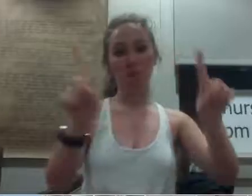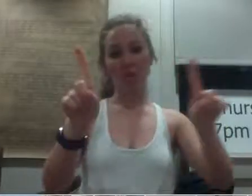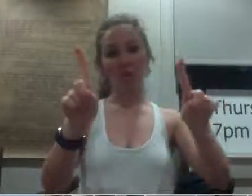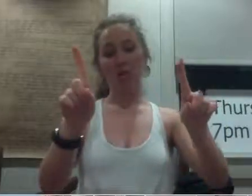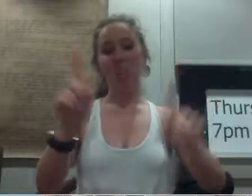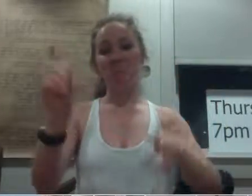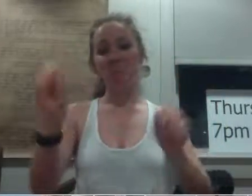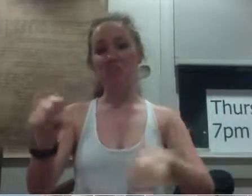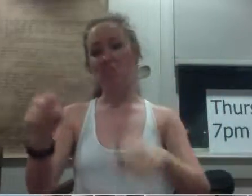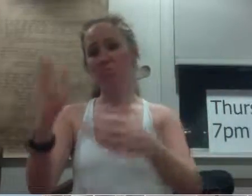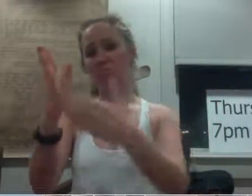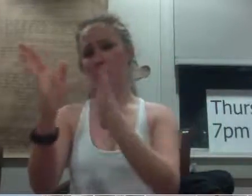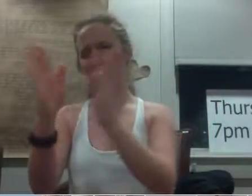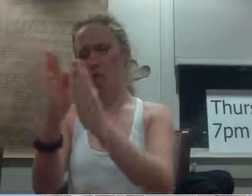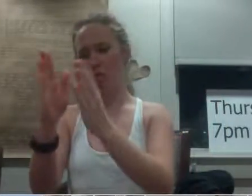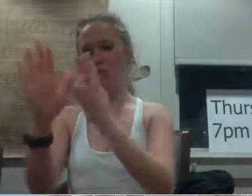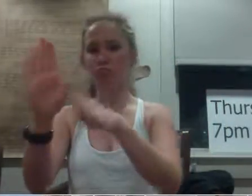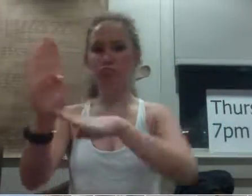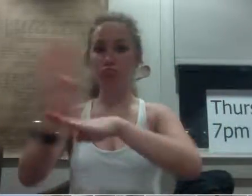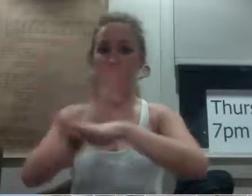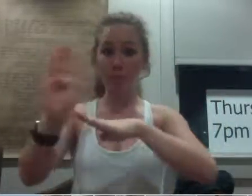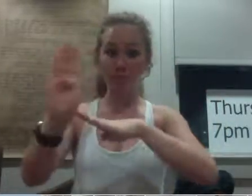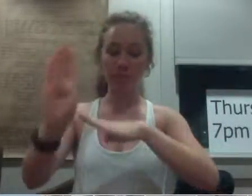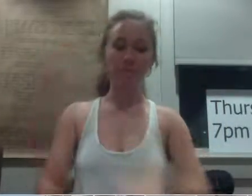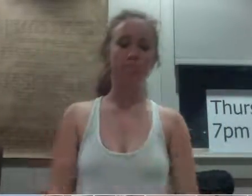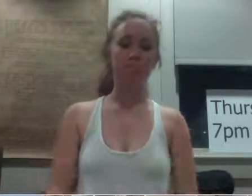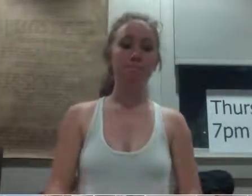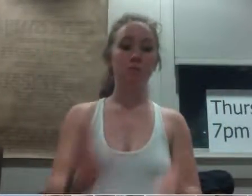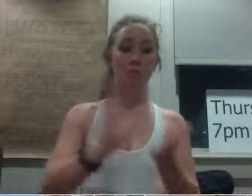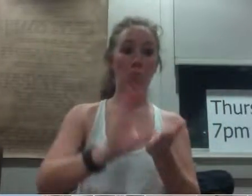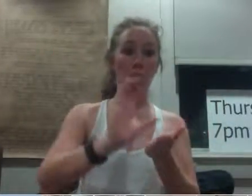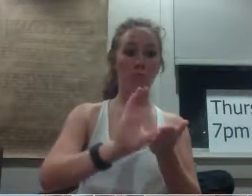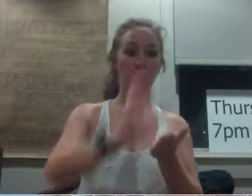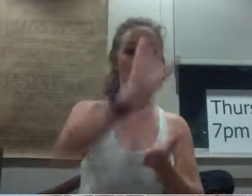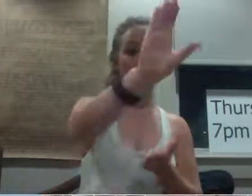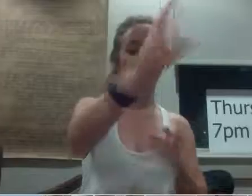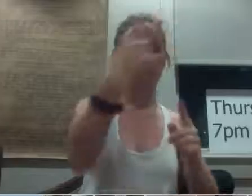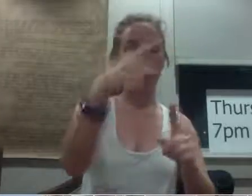typically bigger businesses, some smaller businesses also